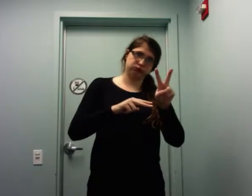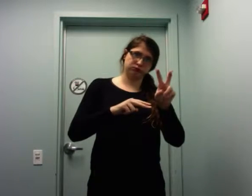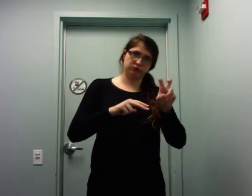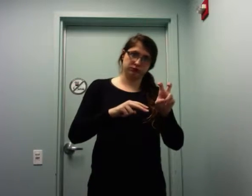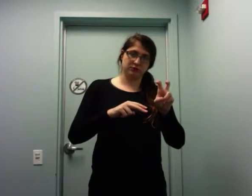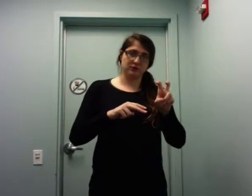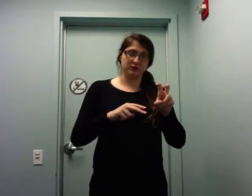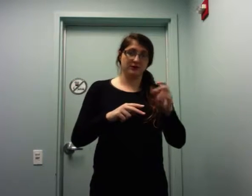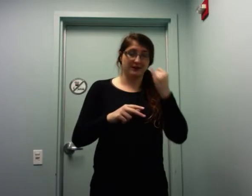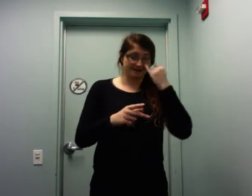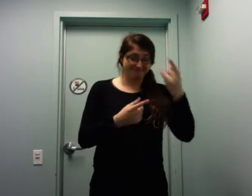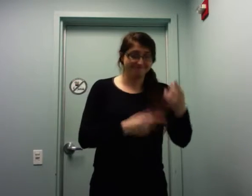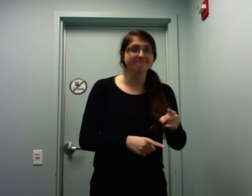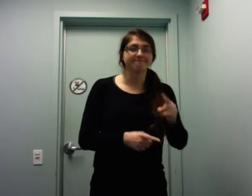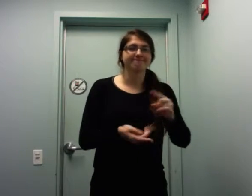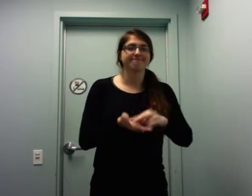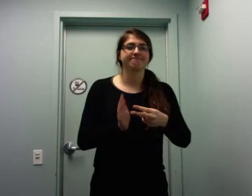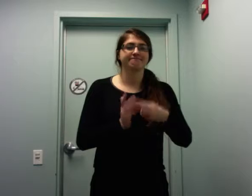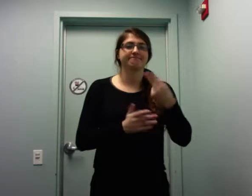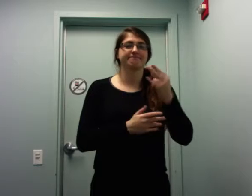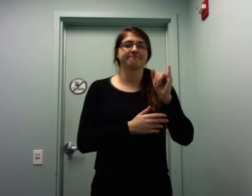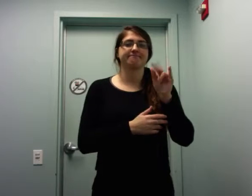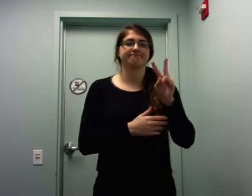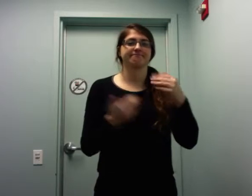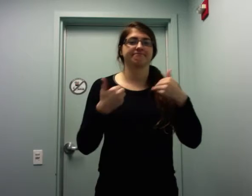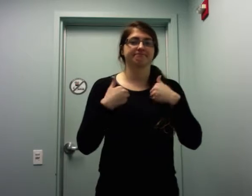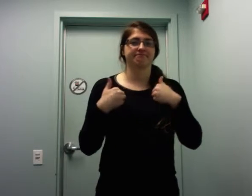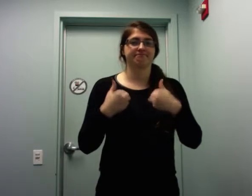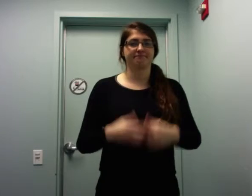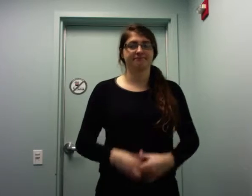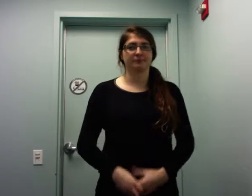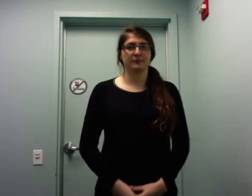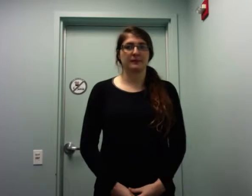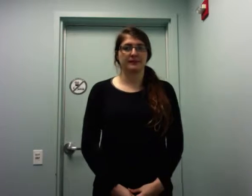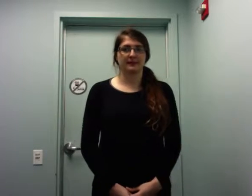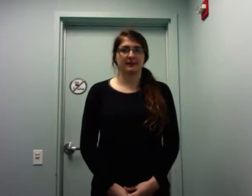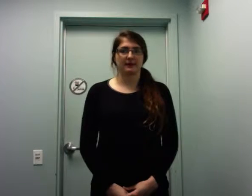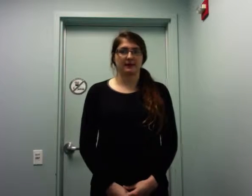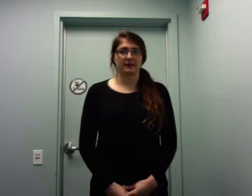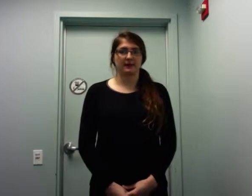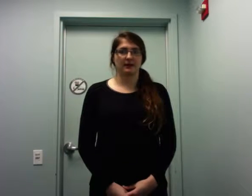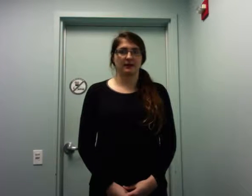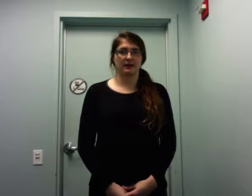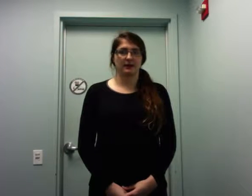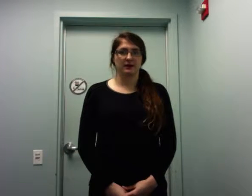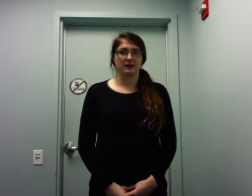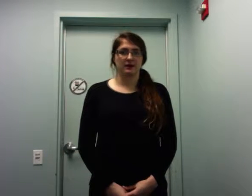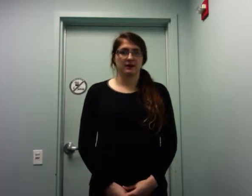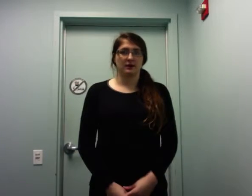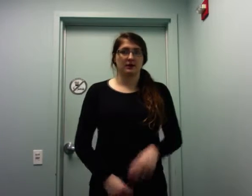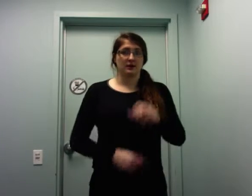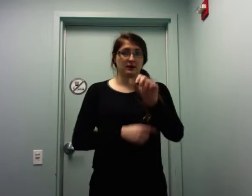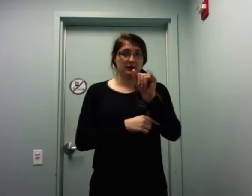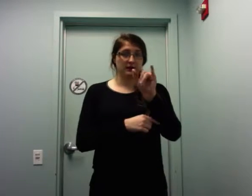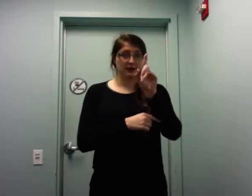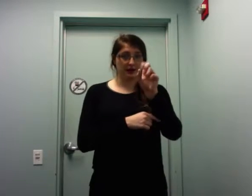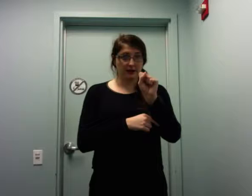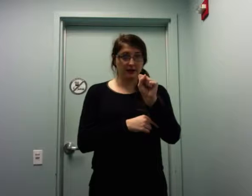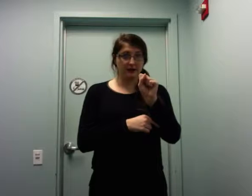AIDS. AIDS is the acquired immunodeficiency syndrome. It's a result of a person being infected